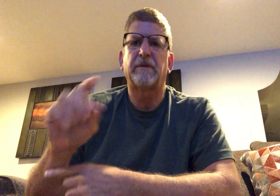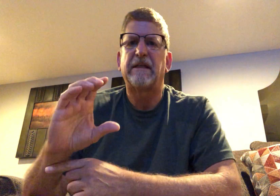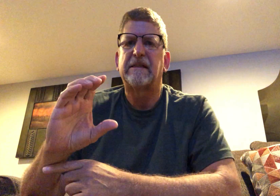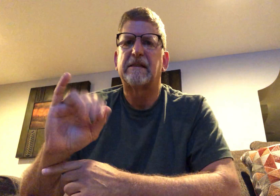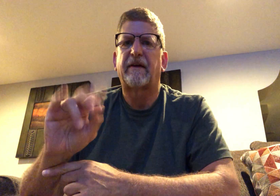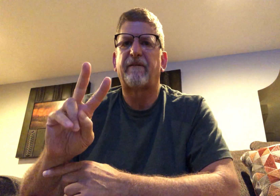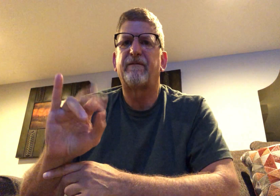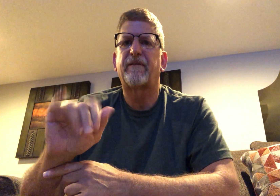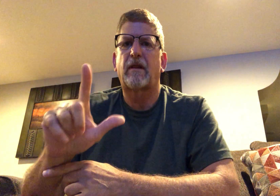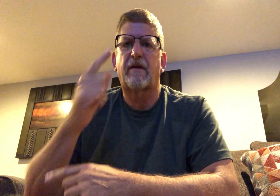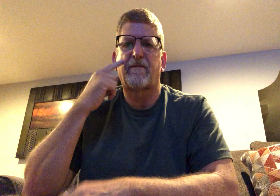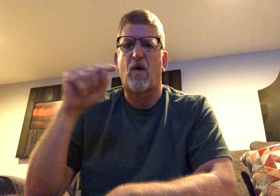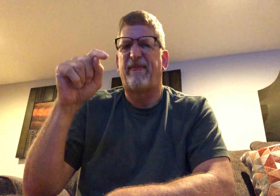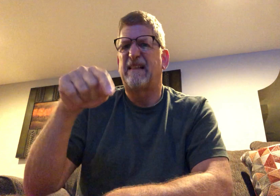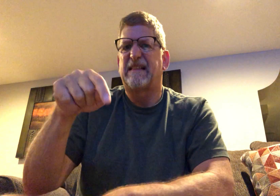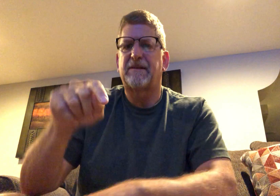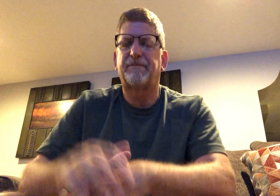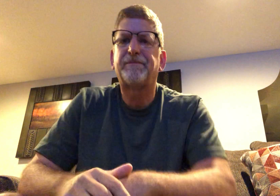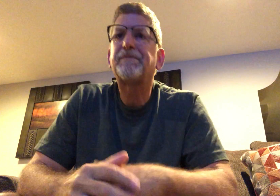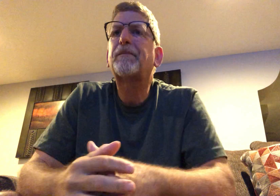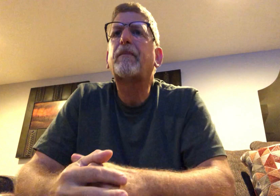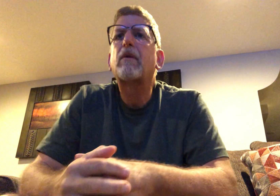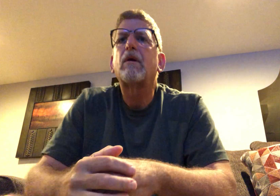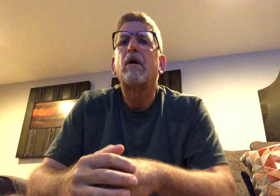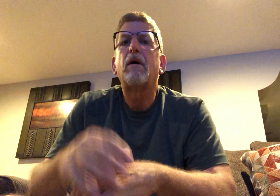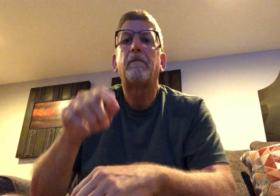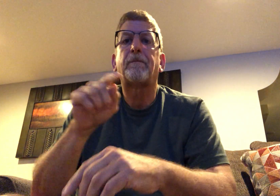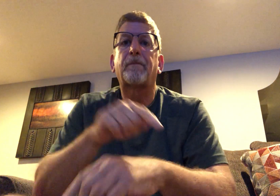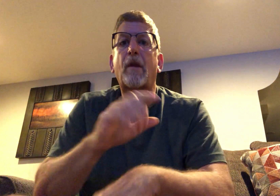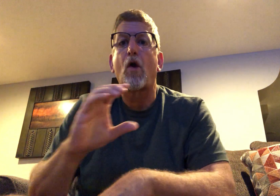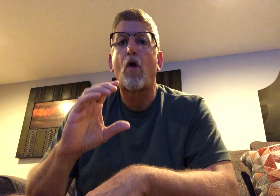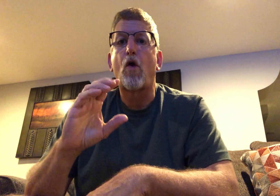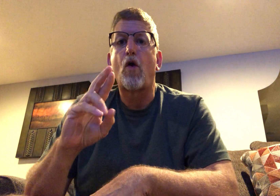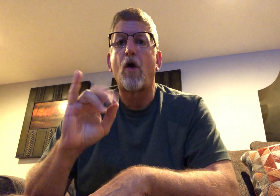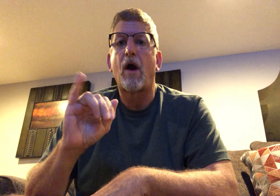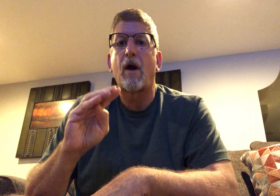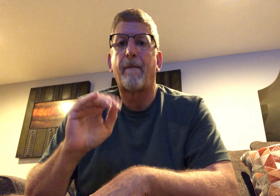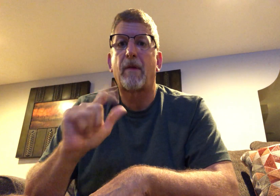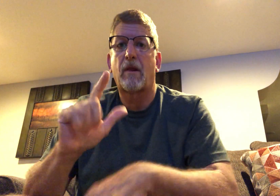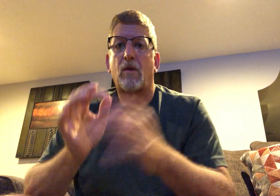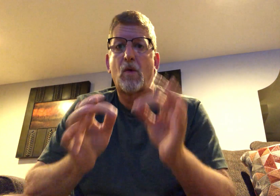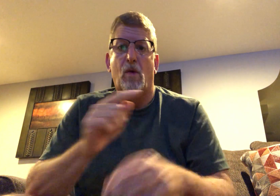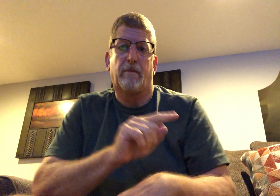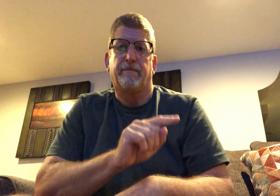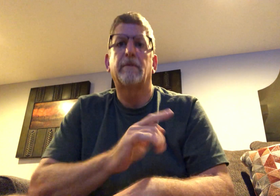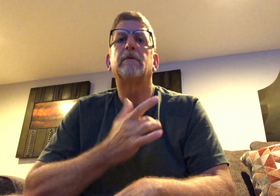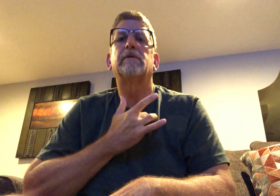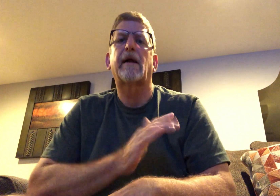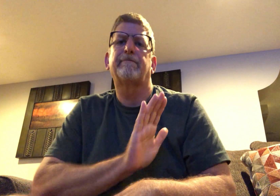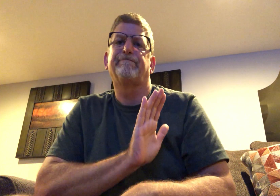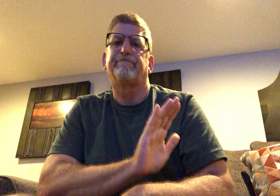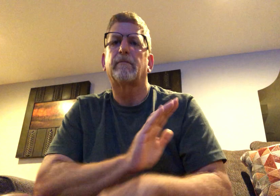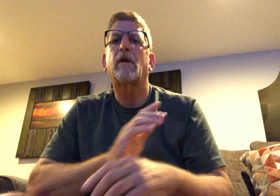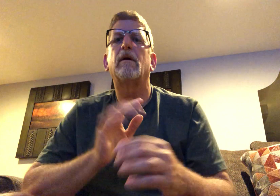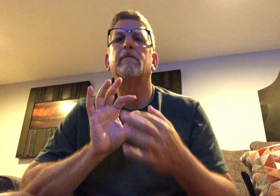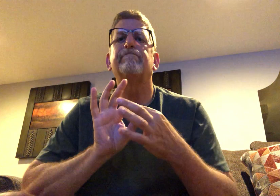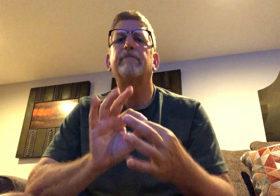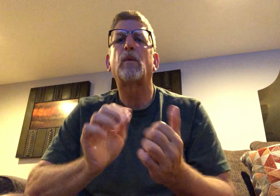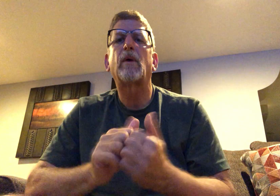Anderson Cooper 360, brought to you by Downton Abbey, the motion picture event. You are cordially invited to experience the